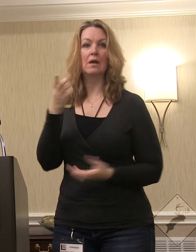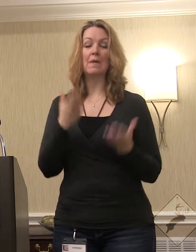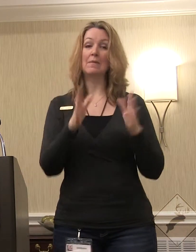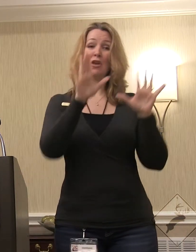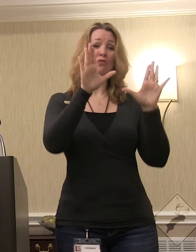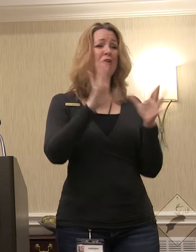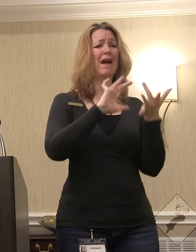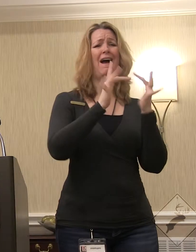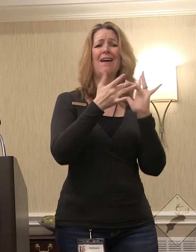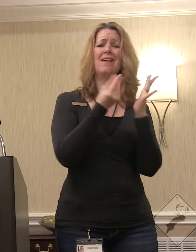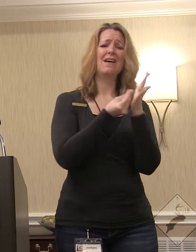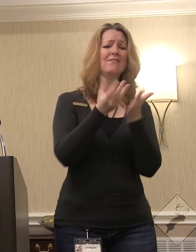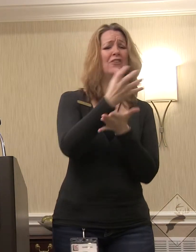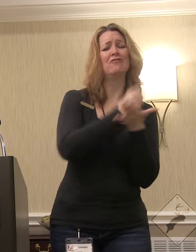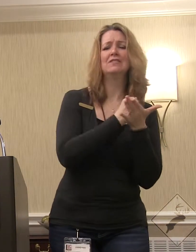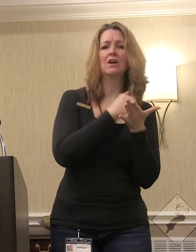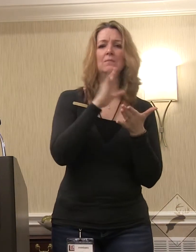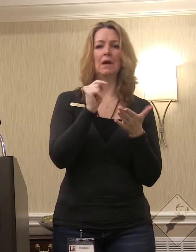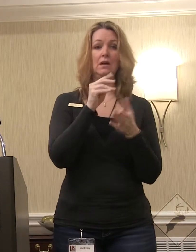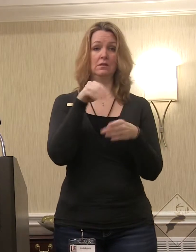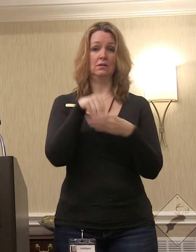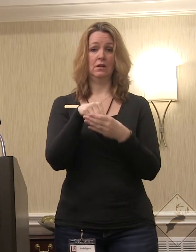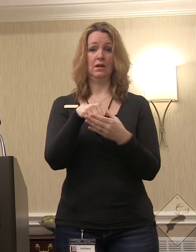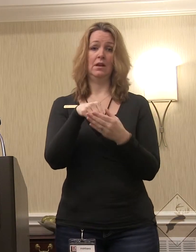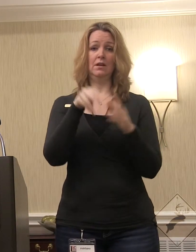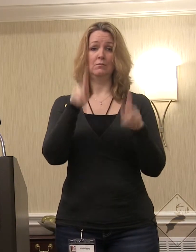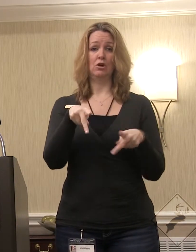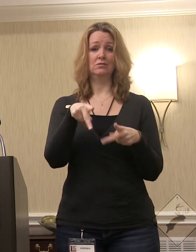great online fundraiser, but you're not great in person.